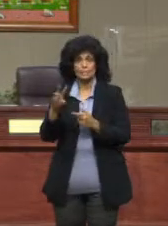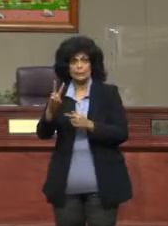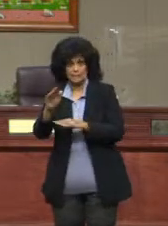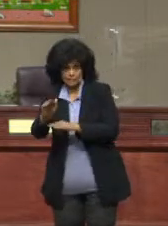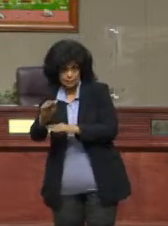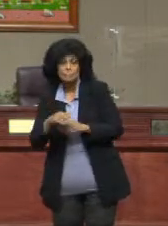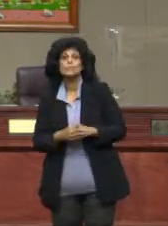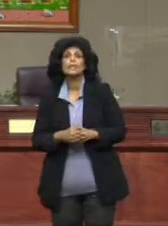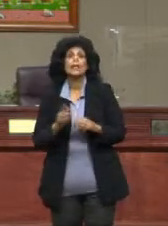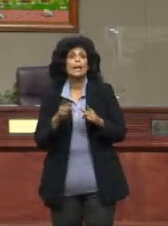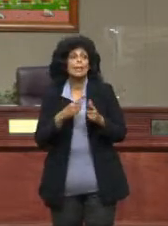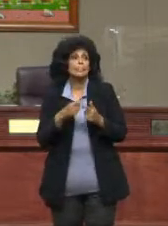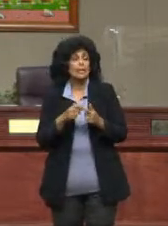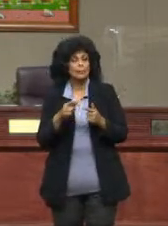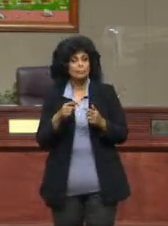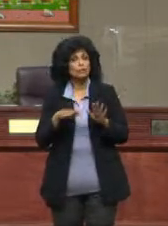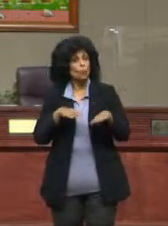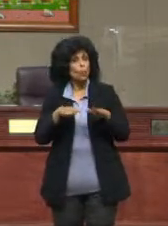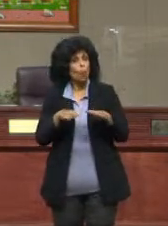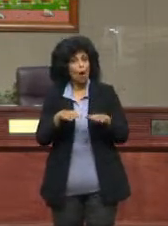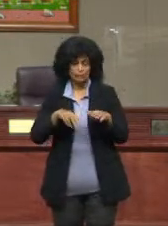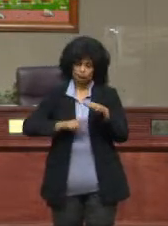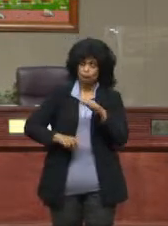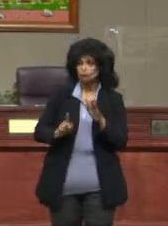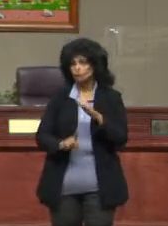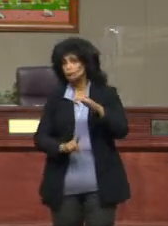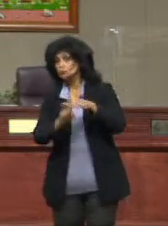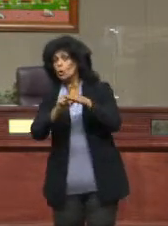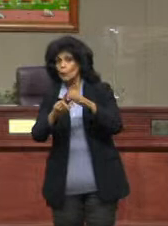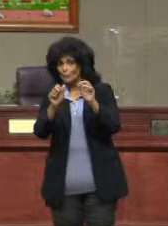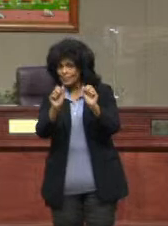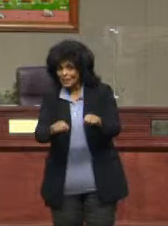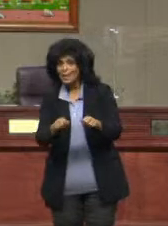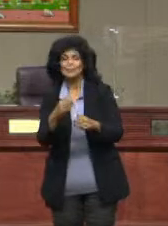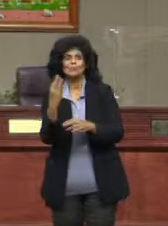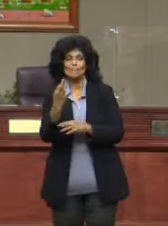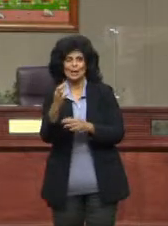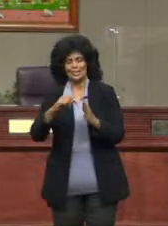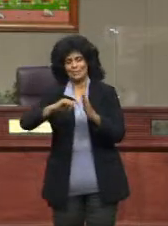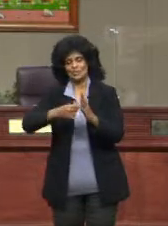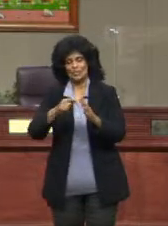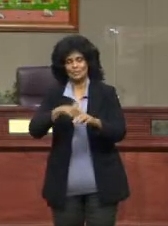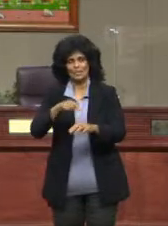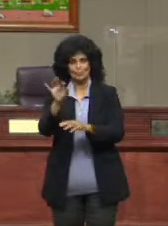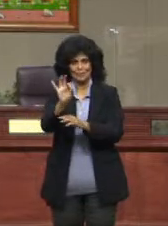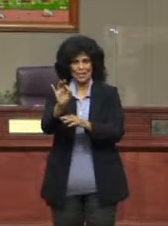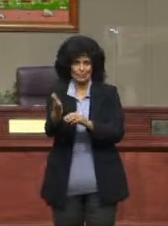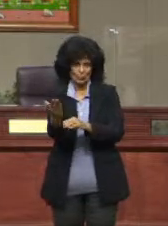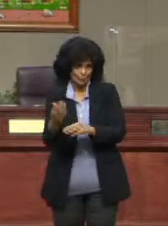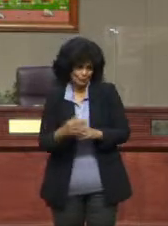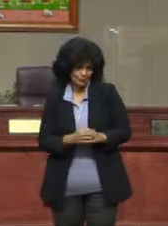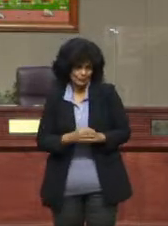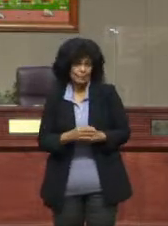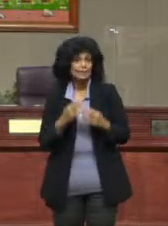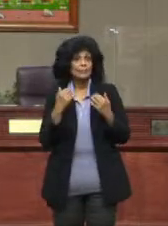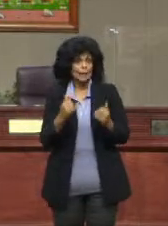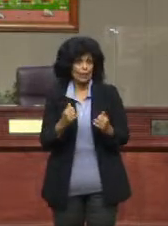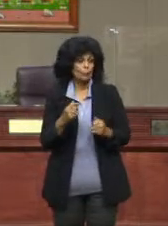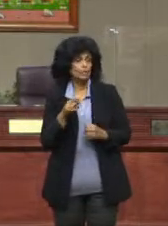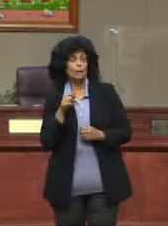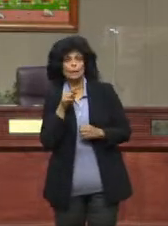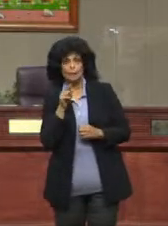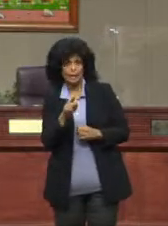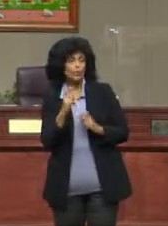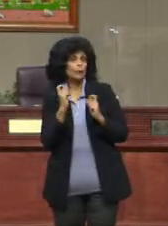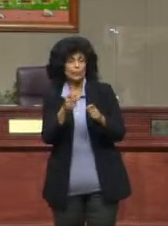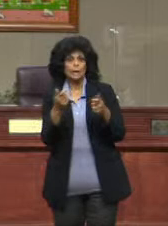are open on Friday beginning at 9 a.m. The Pfizer vaccine is to be given